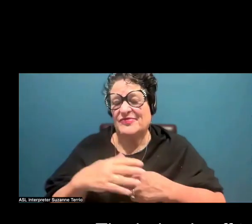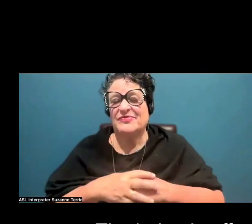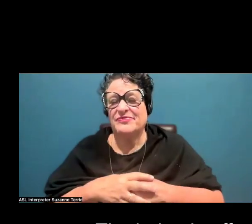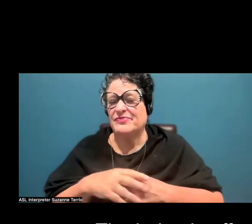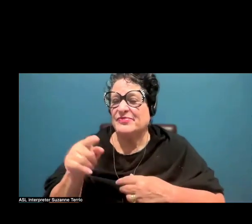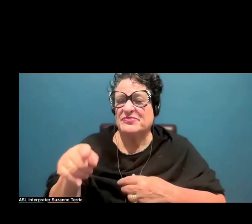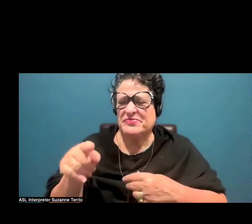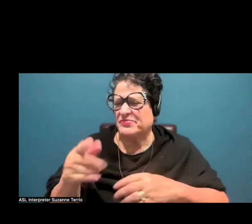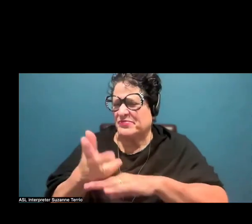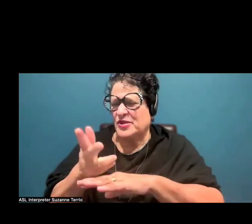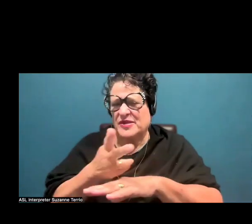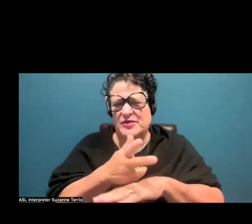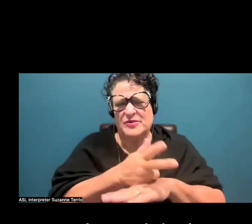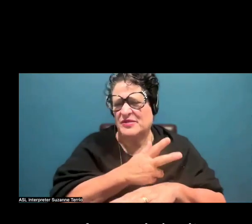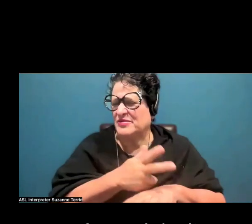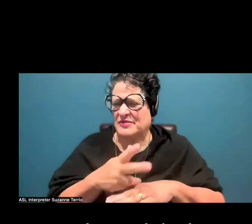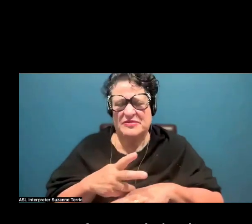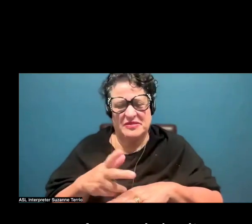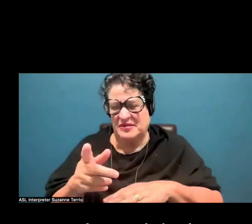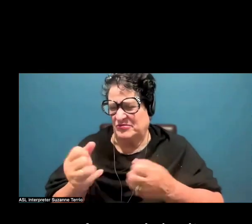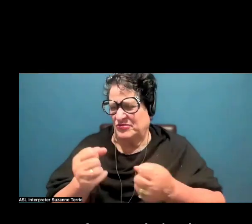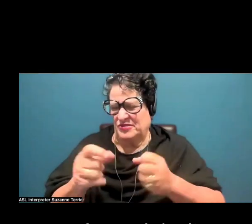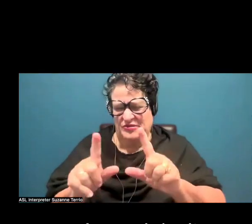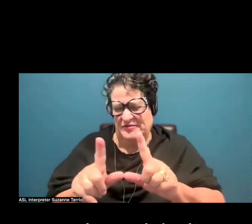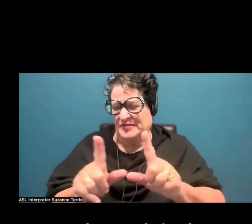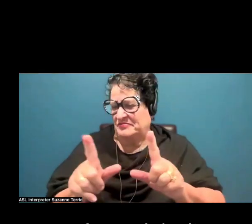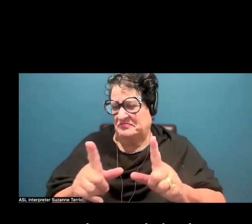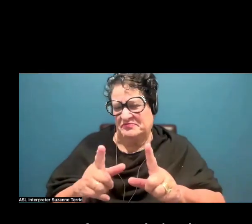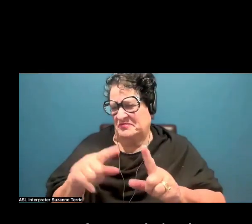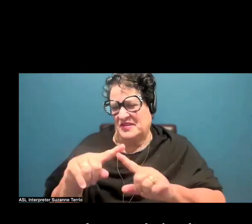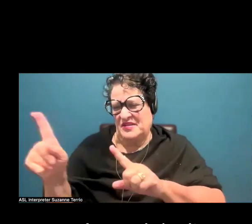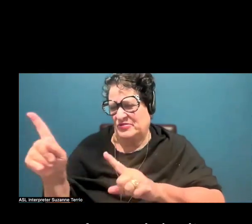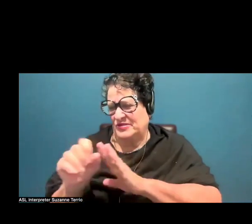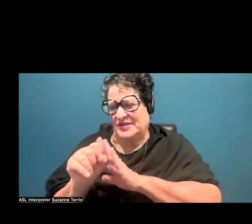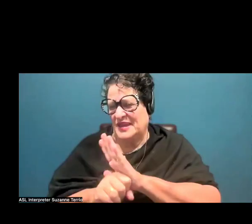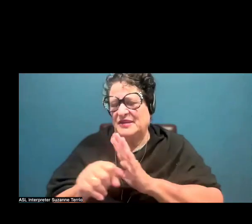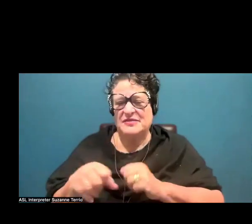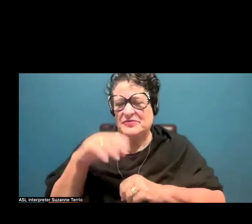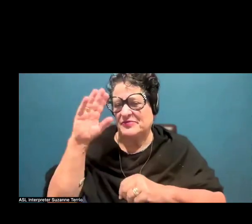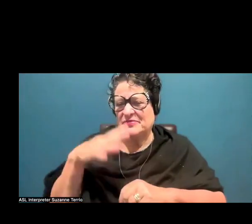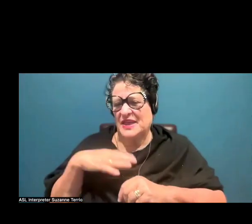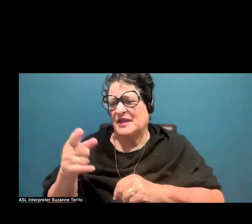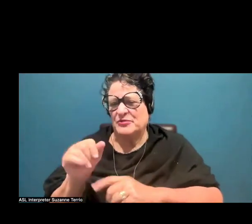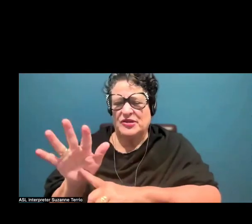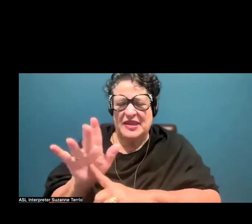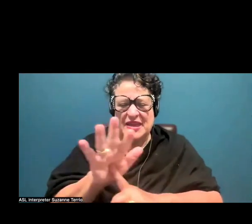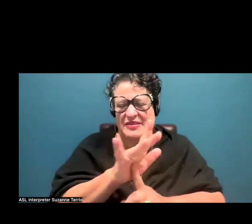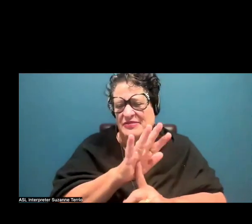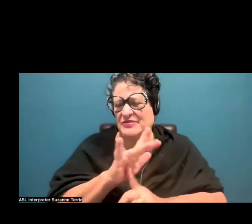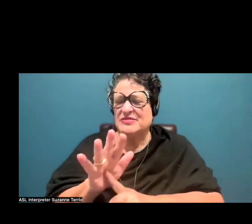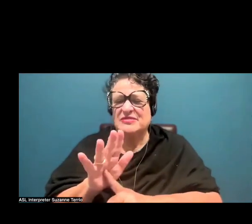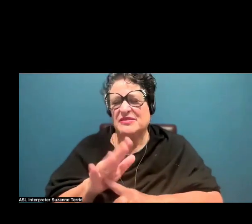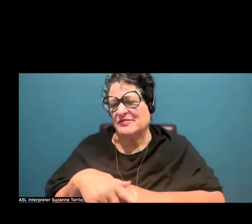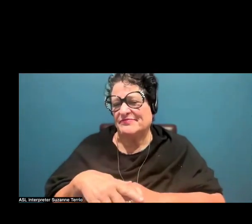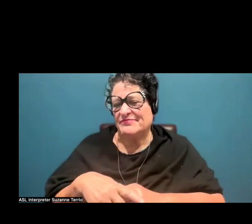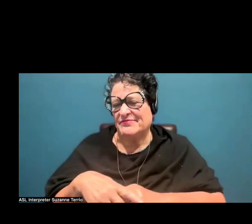already almost full with out-of-state plates. A man I don't recognize is waiting near the entrance next to a table stacked high with candles. I ignore the one he holds